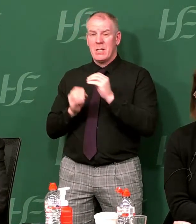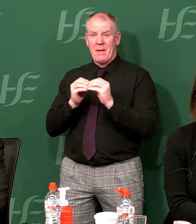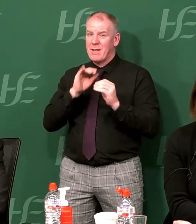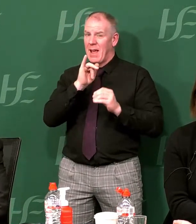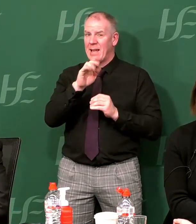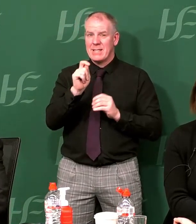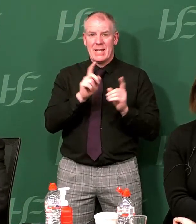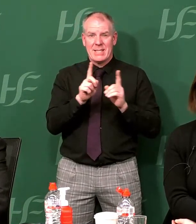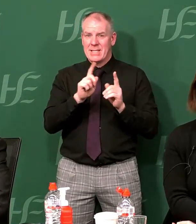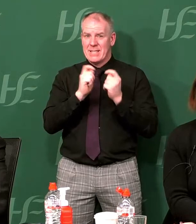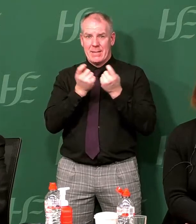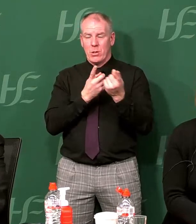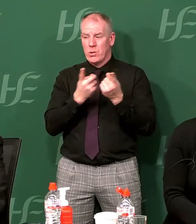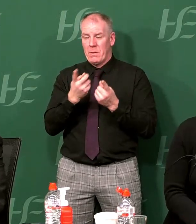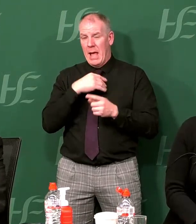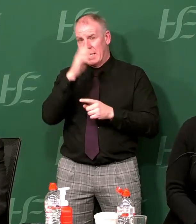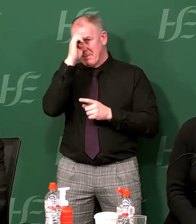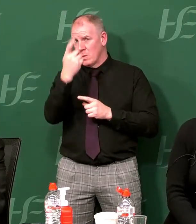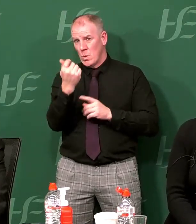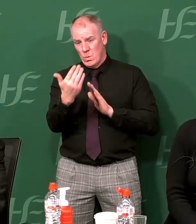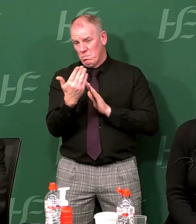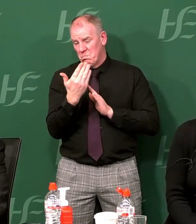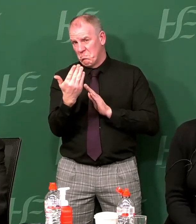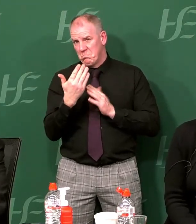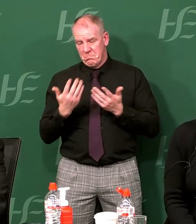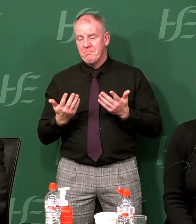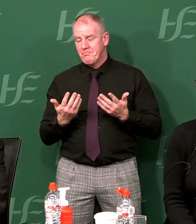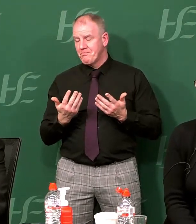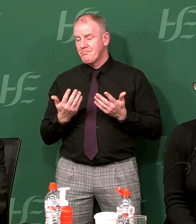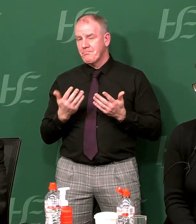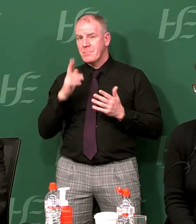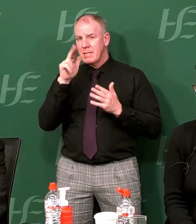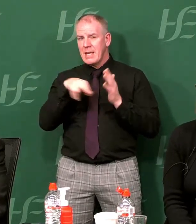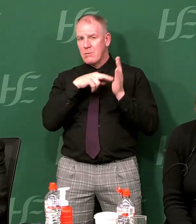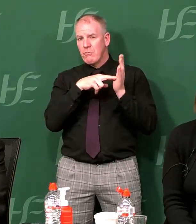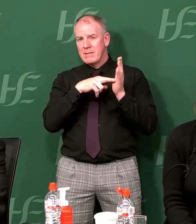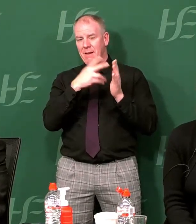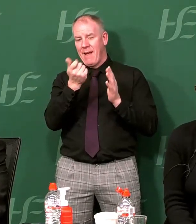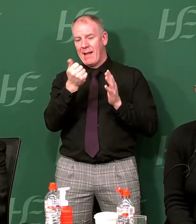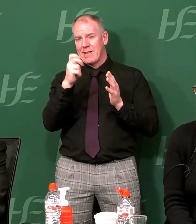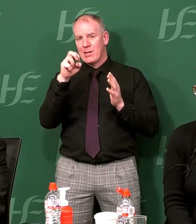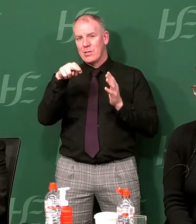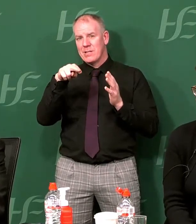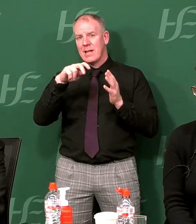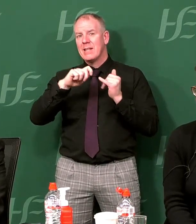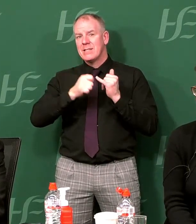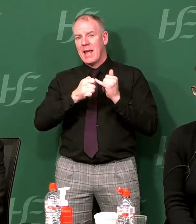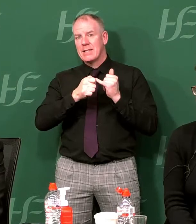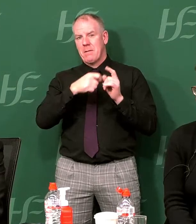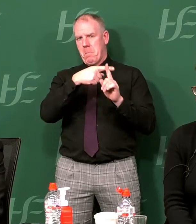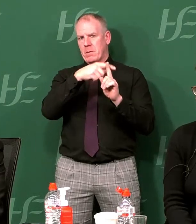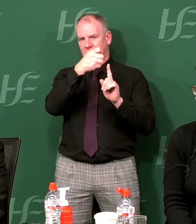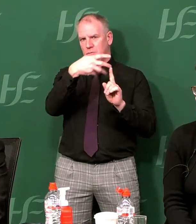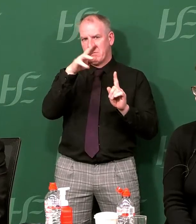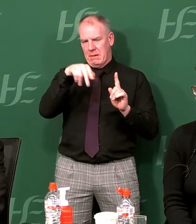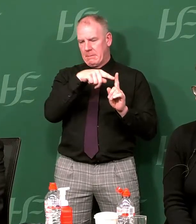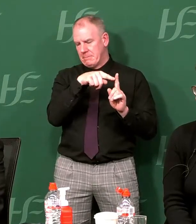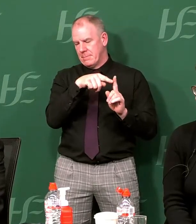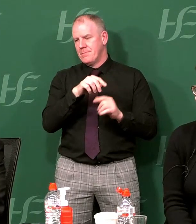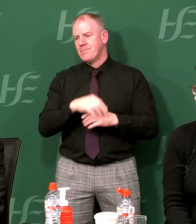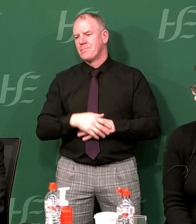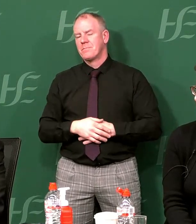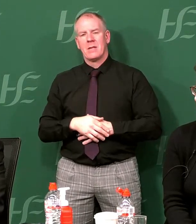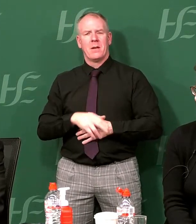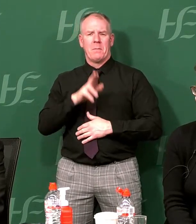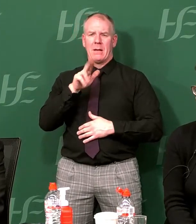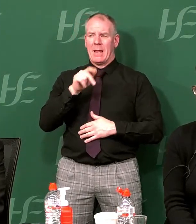IT teams are working on it. I would expect it soon, where we have the facility on a portal to register antigen tests, but I can't